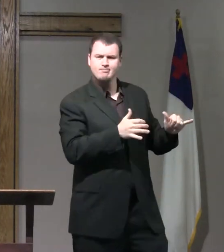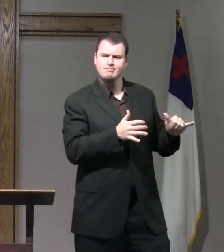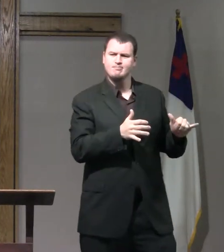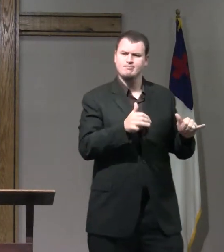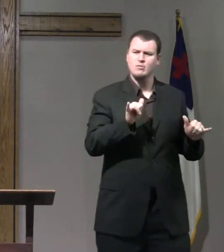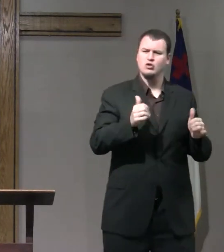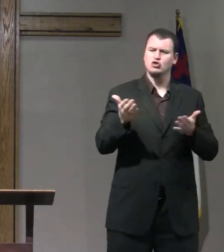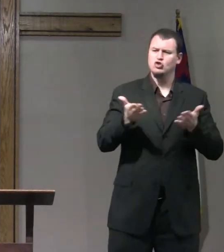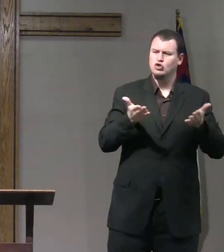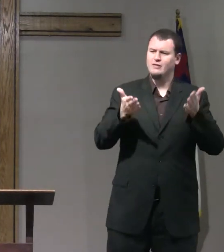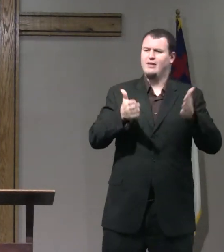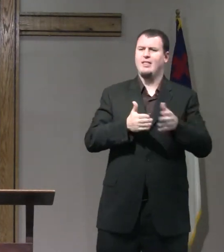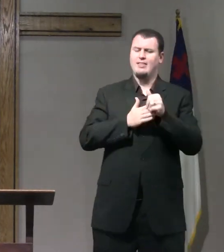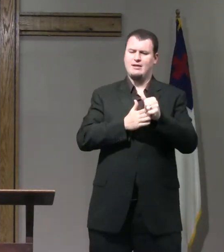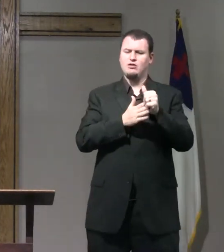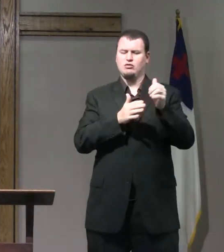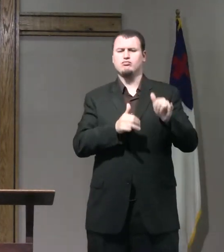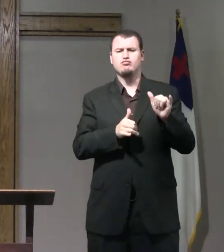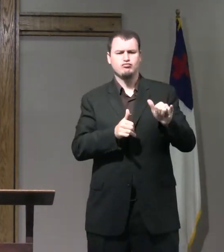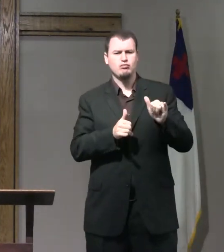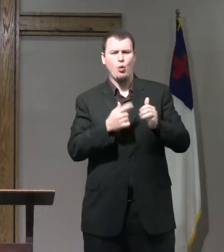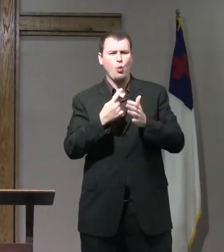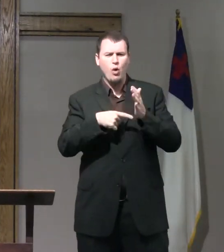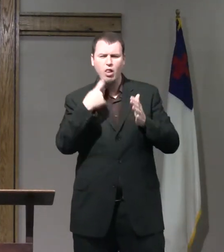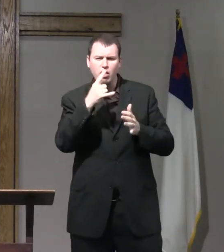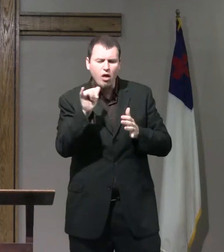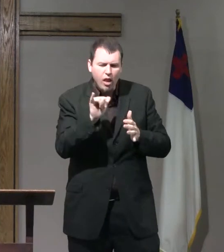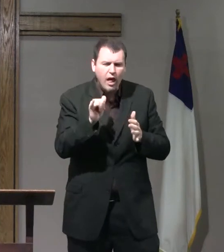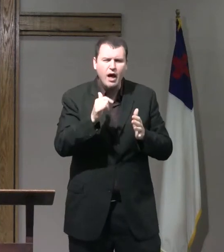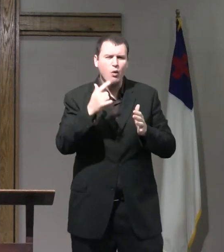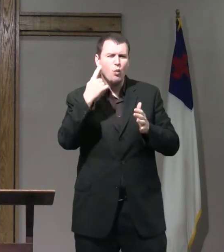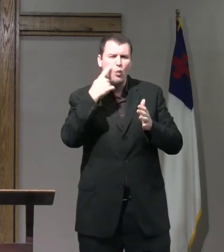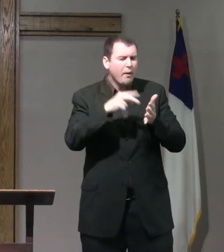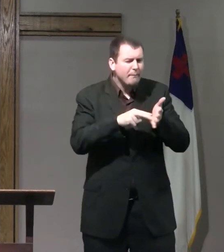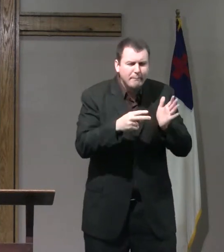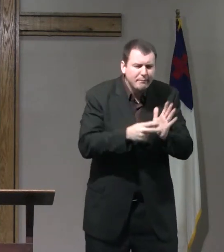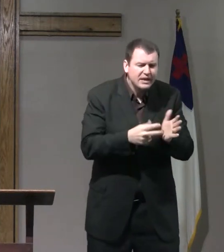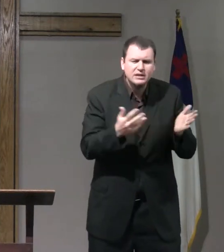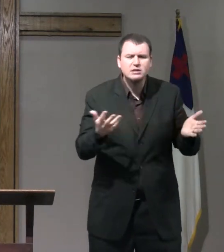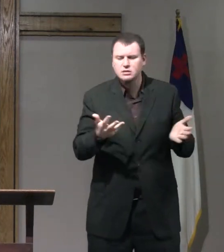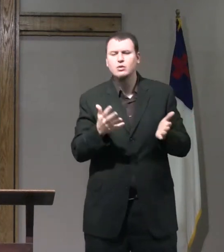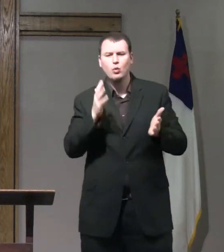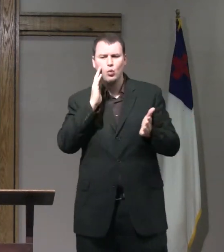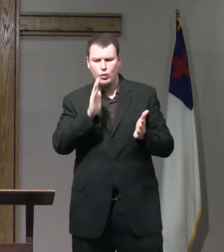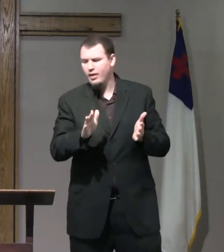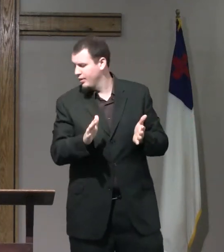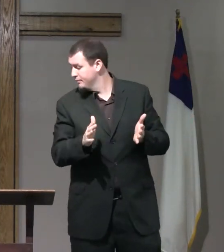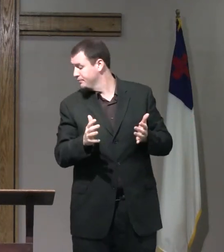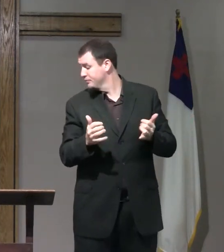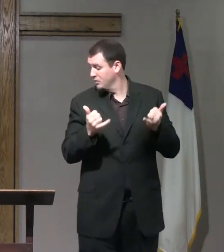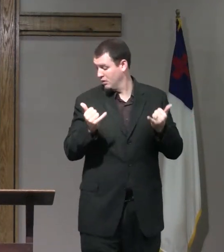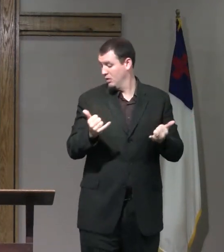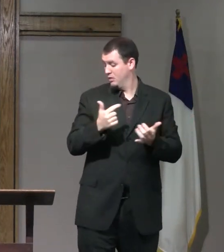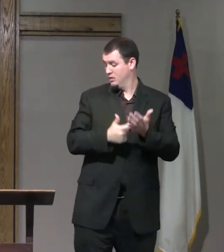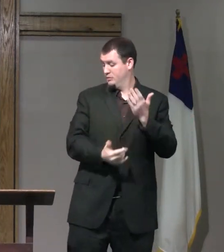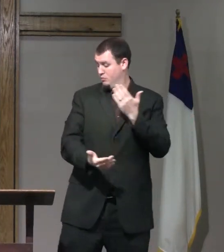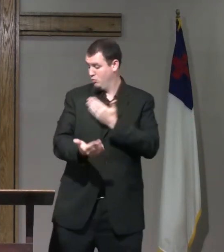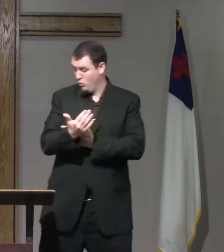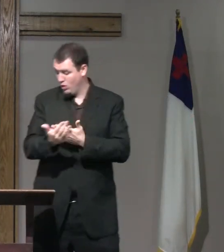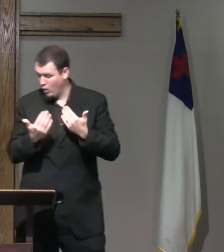leader. The servant leader. And what a servant leader looks like and what this means. So